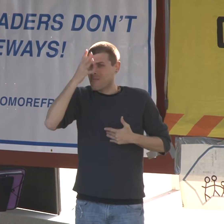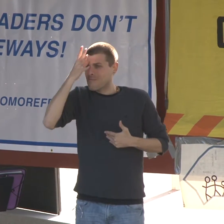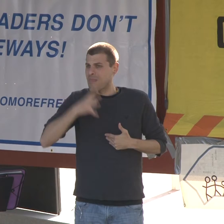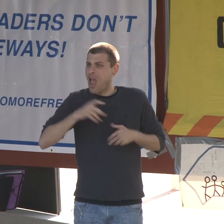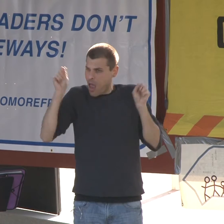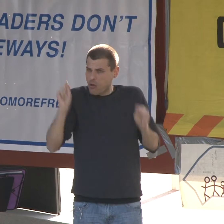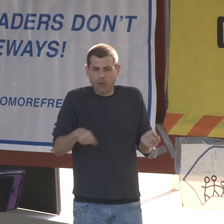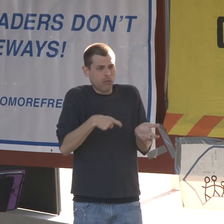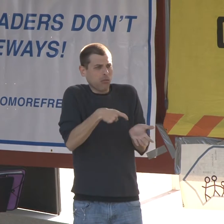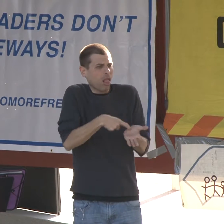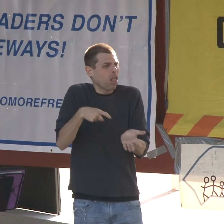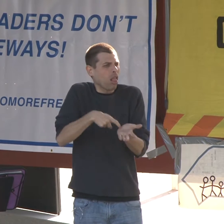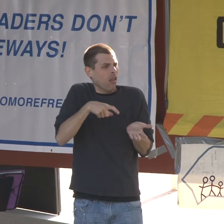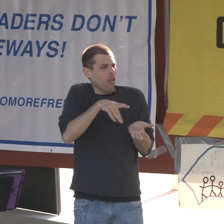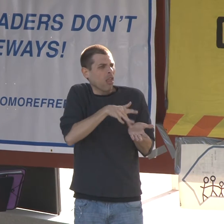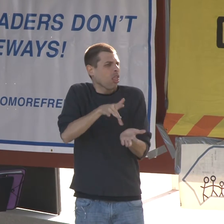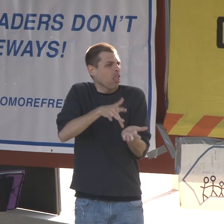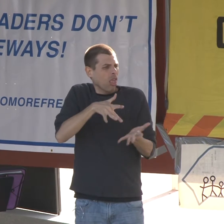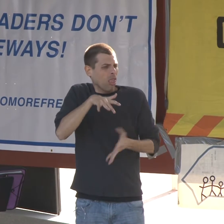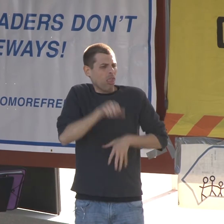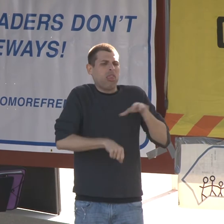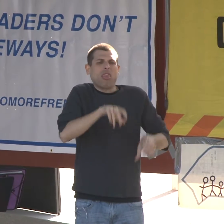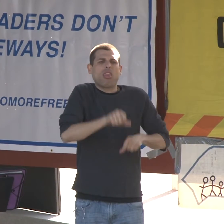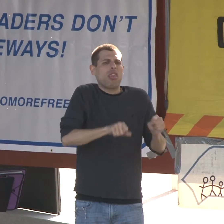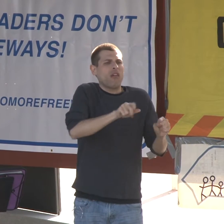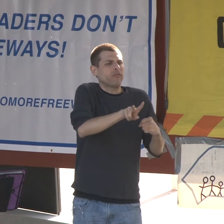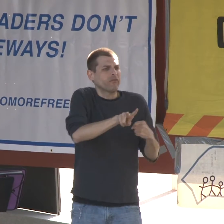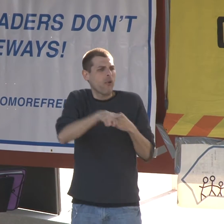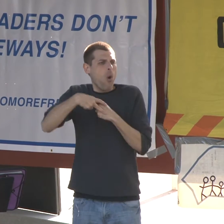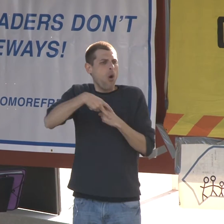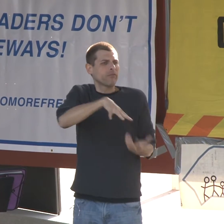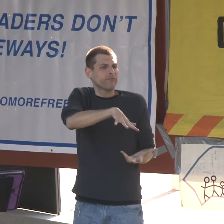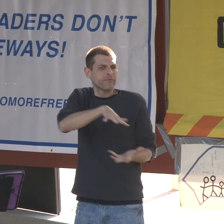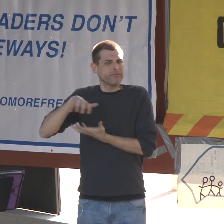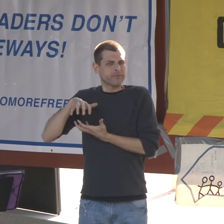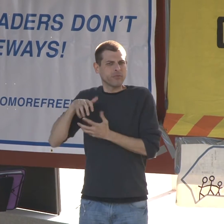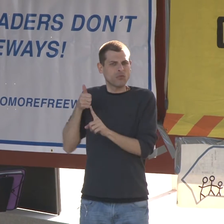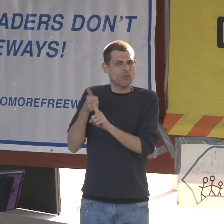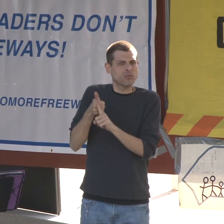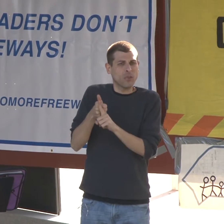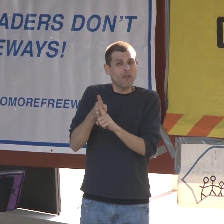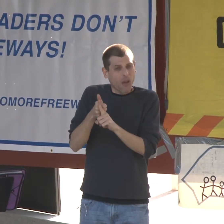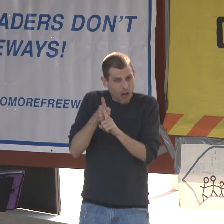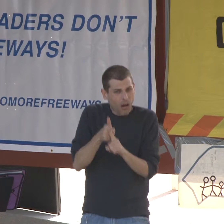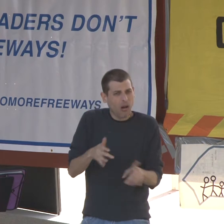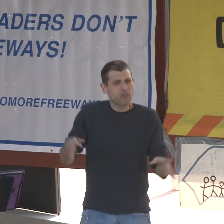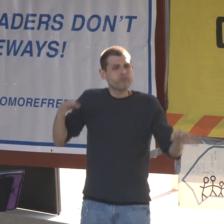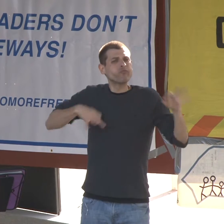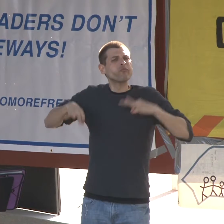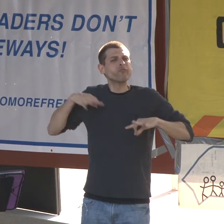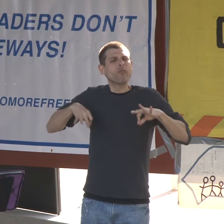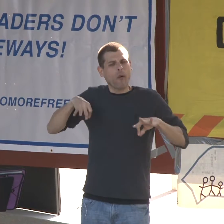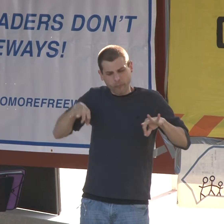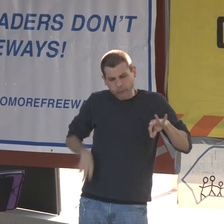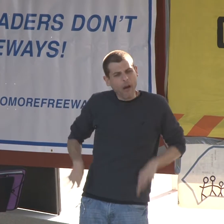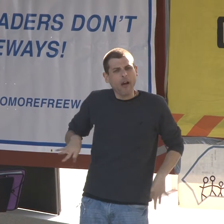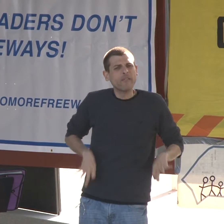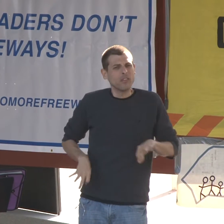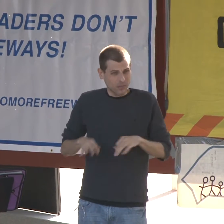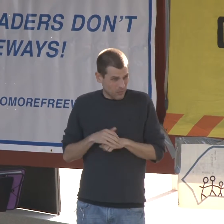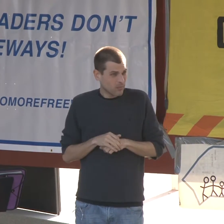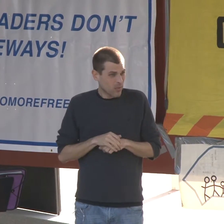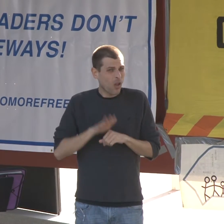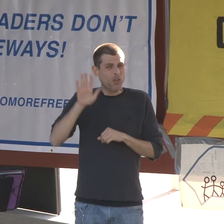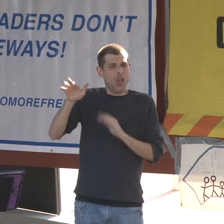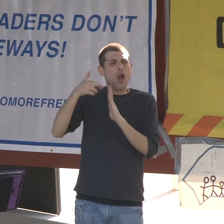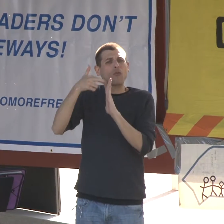resources and exploit their workers by hoarding the excess value of their labor for profit. The so-called rule of